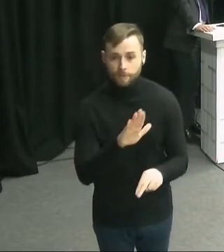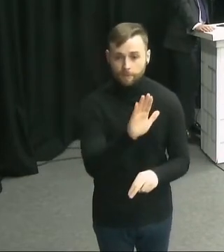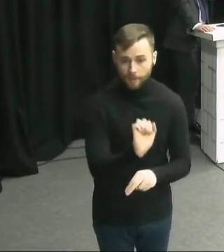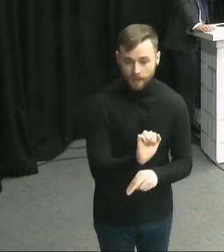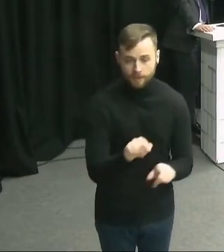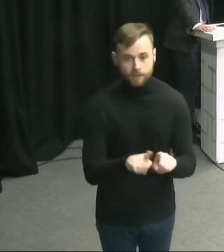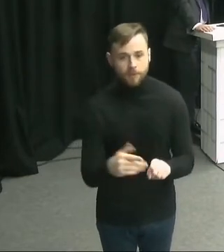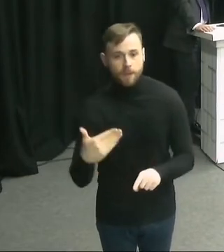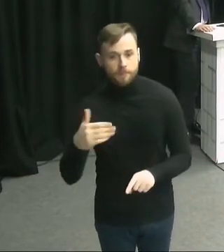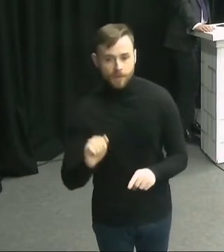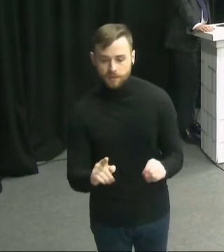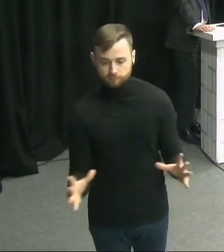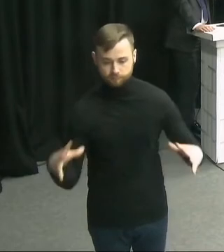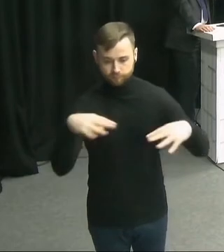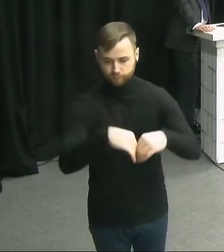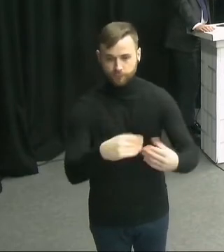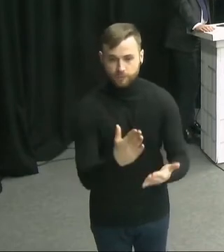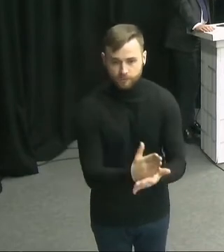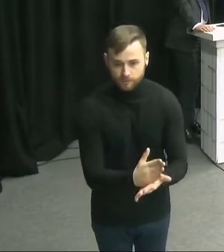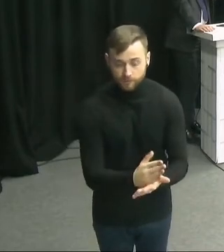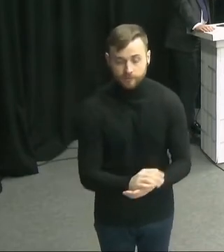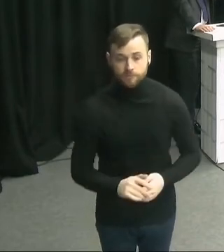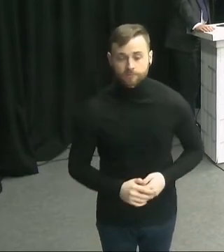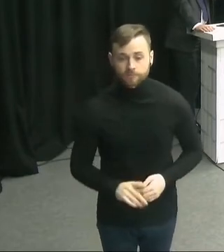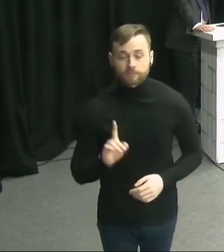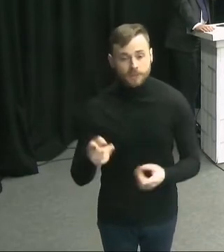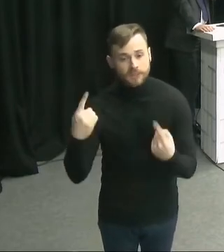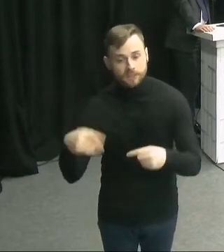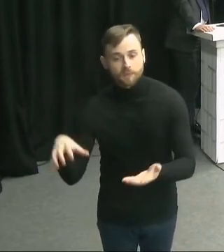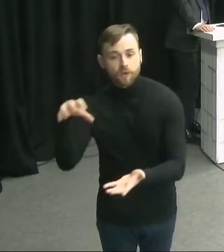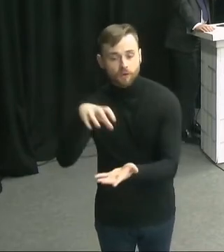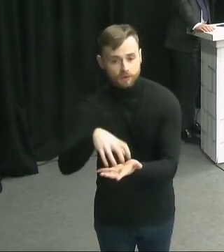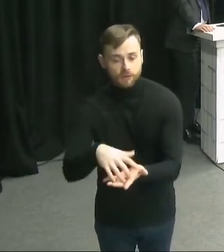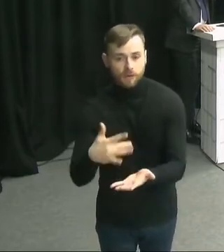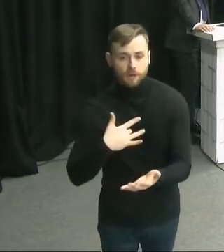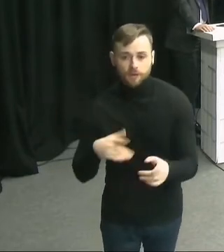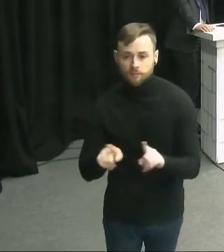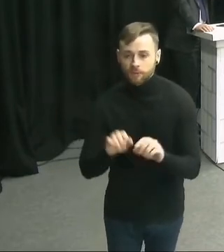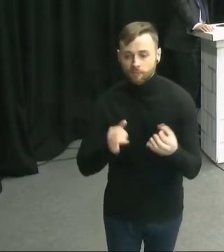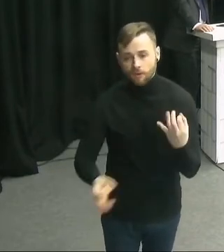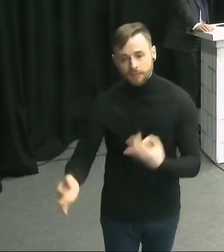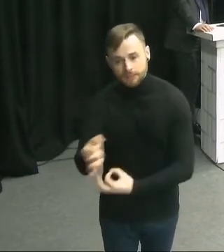which is 5 years' time, so it's two cycles, the bachelor's and the master's studies